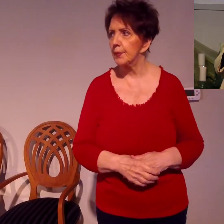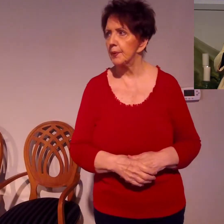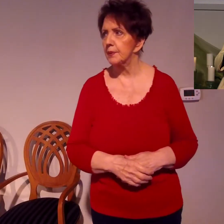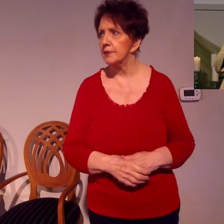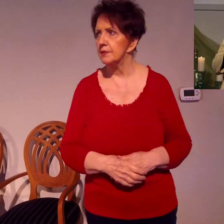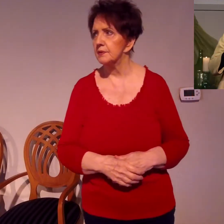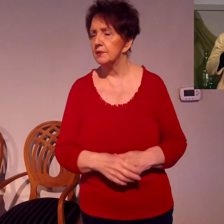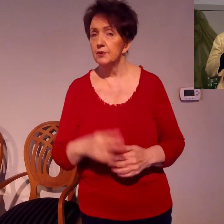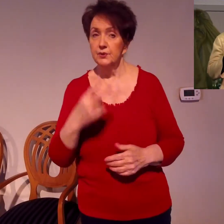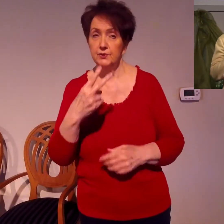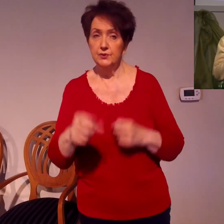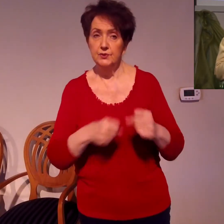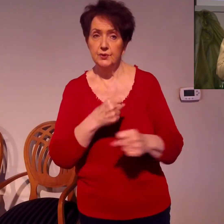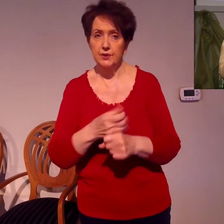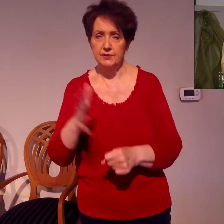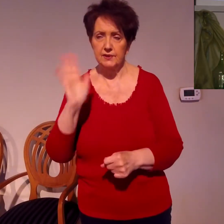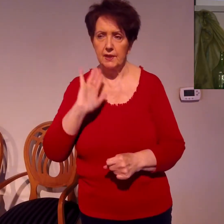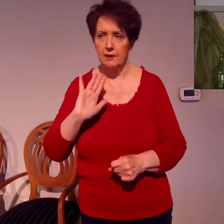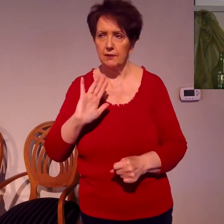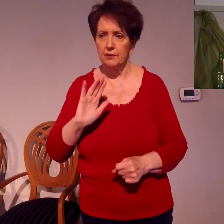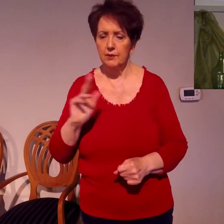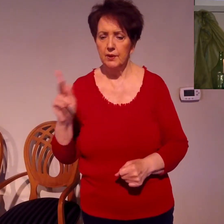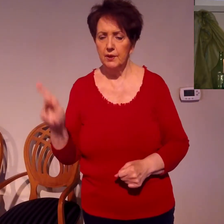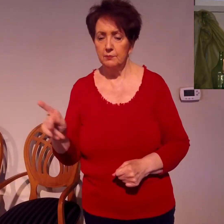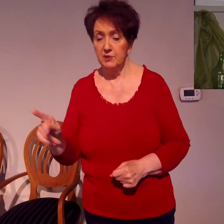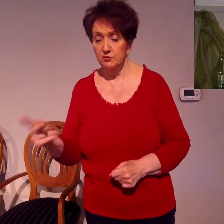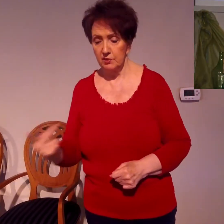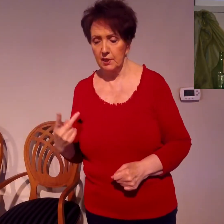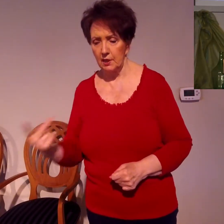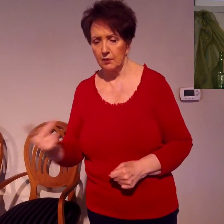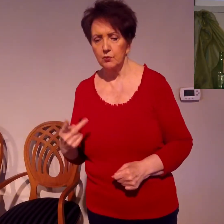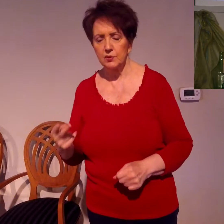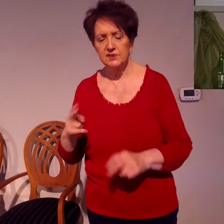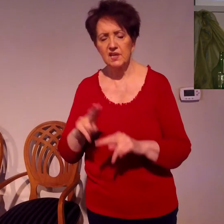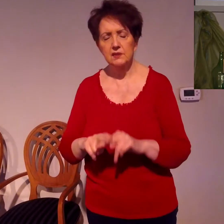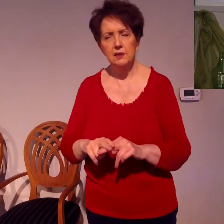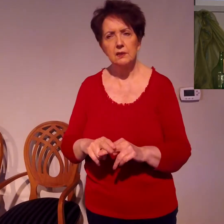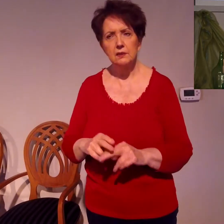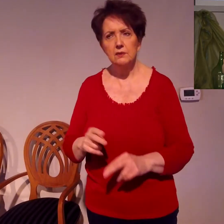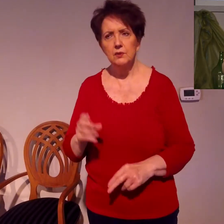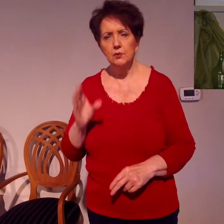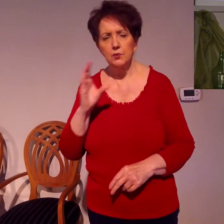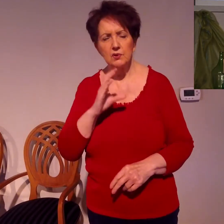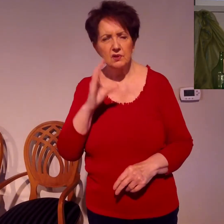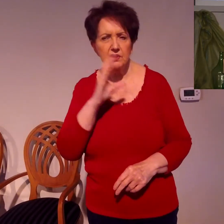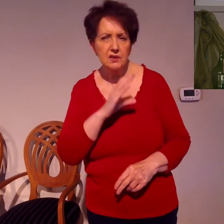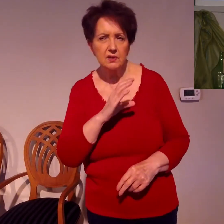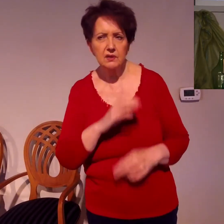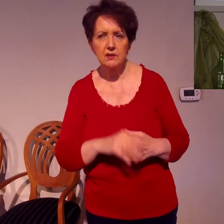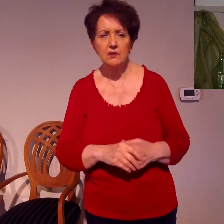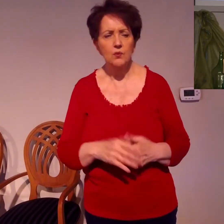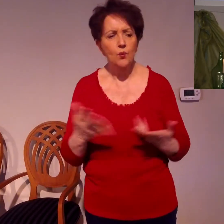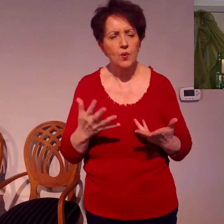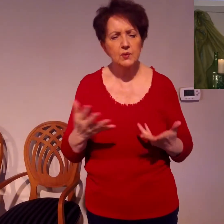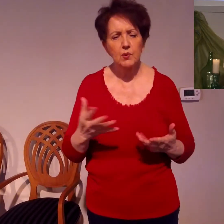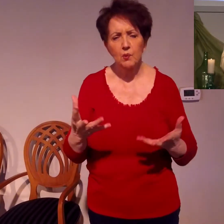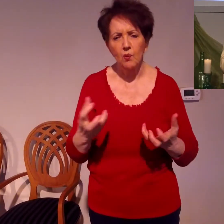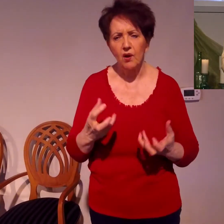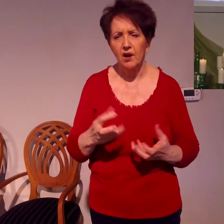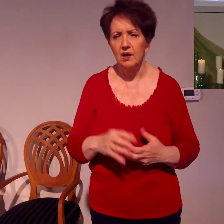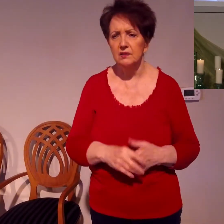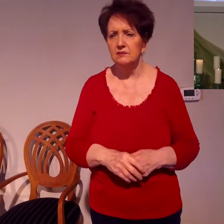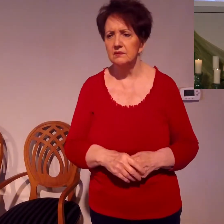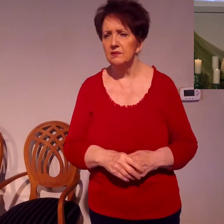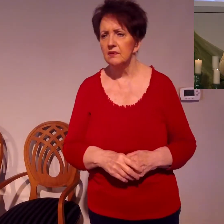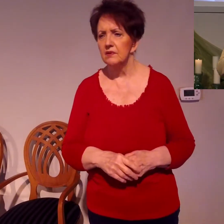So 2 years ago, Peter and I sat down and sort of started looking, what is it that we want? And at